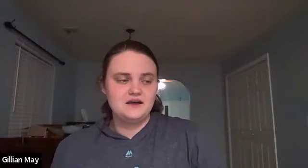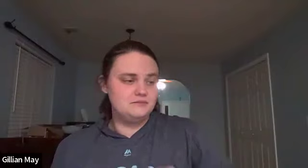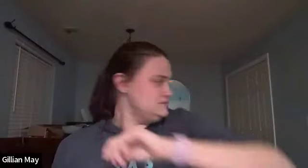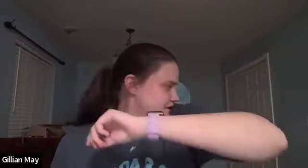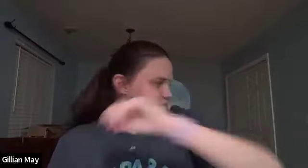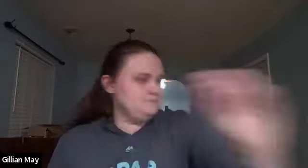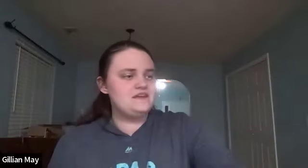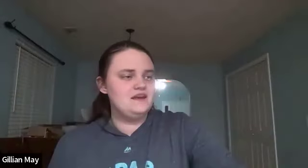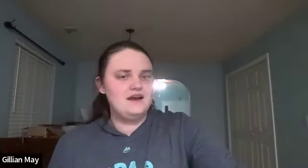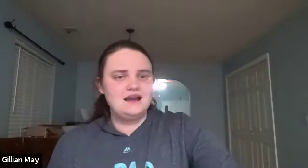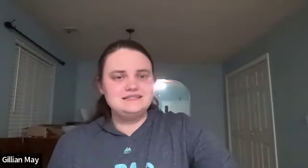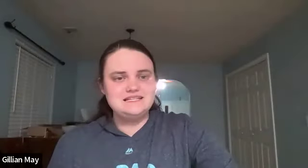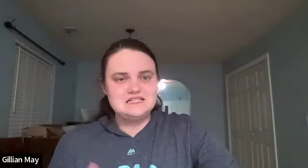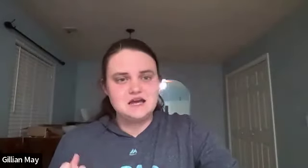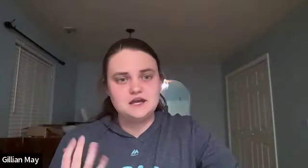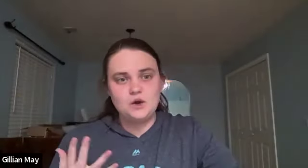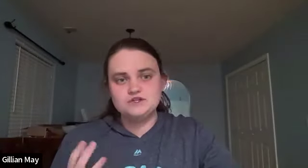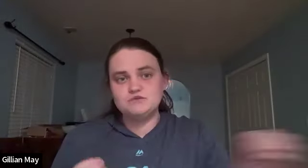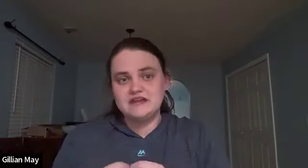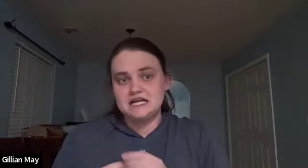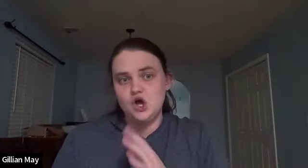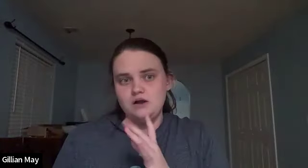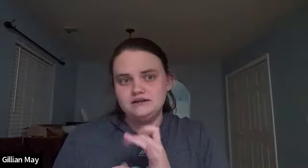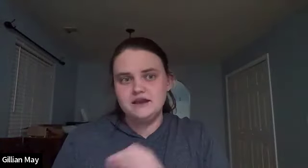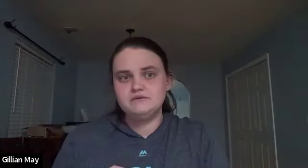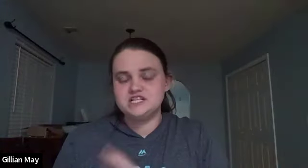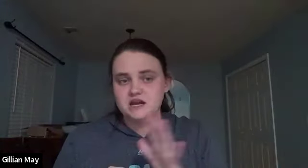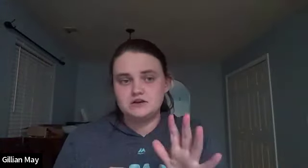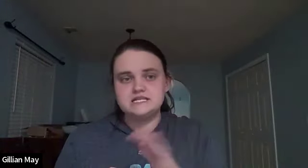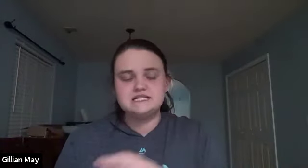I I tend to sign almost more than I talk now, which is kind of crazy.